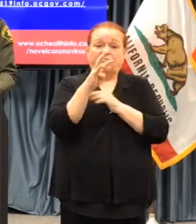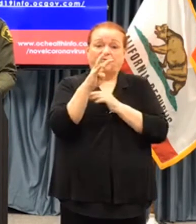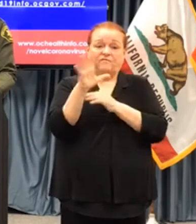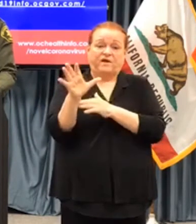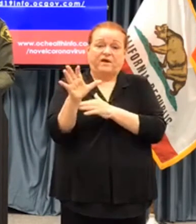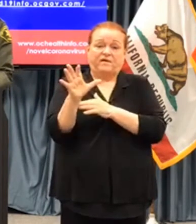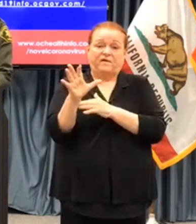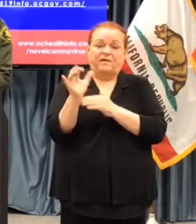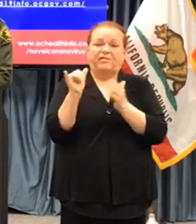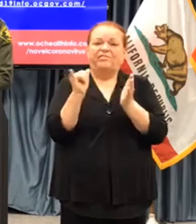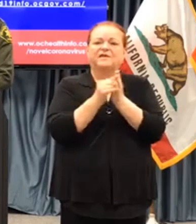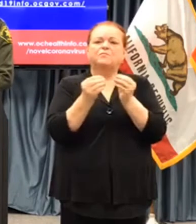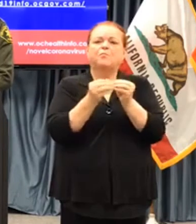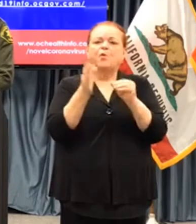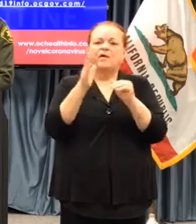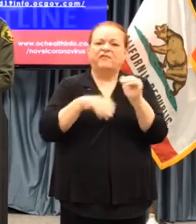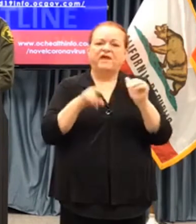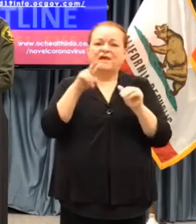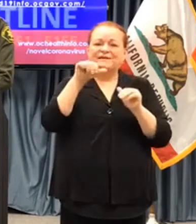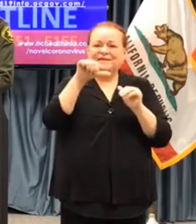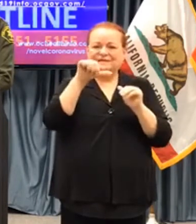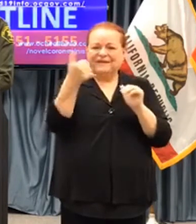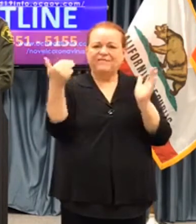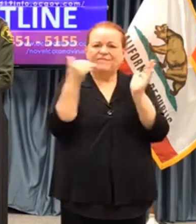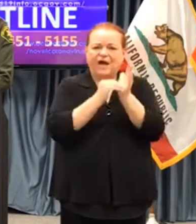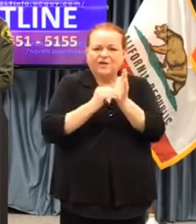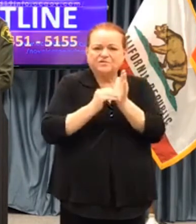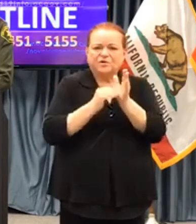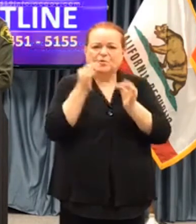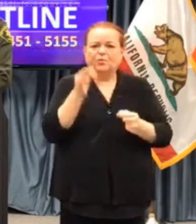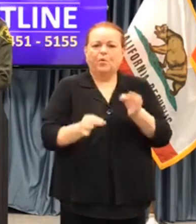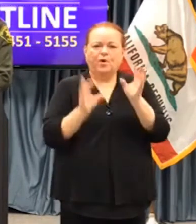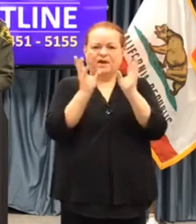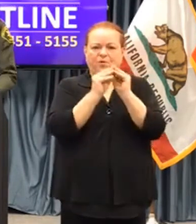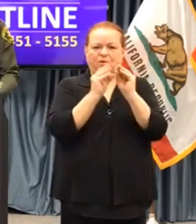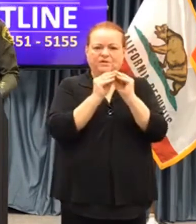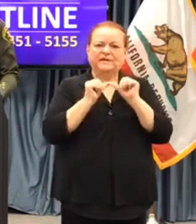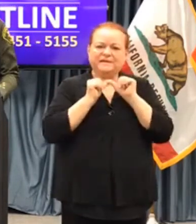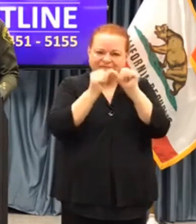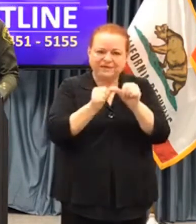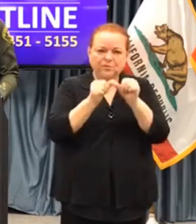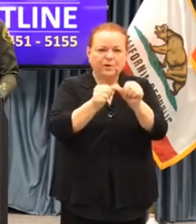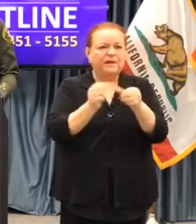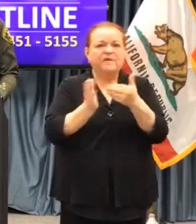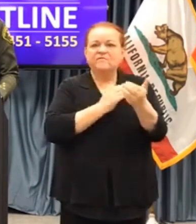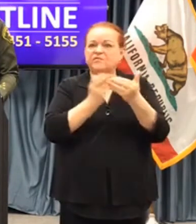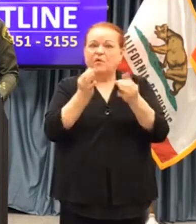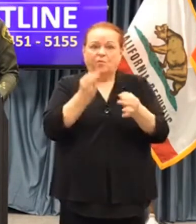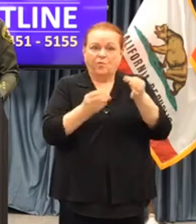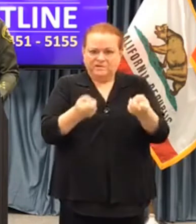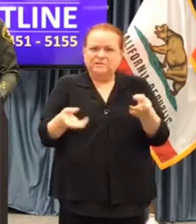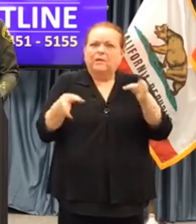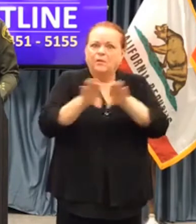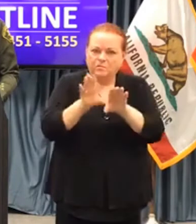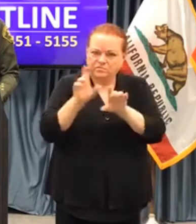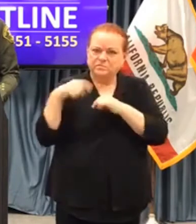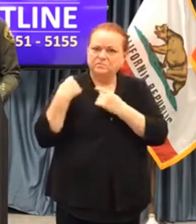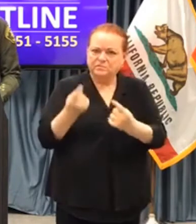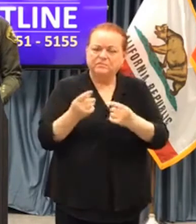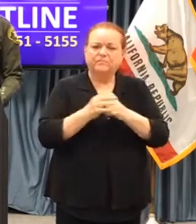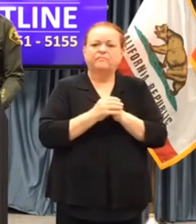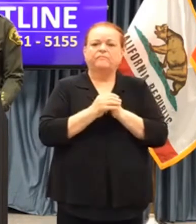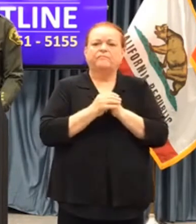10,245. That's more than 10,000 hearings that continue to occur even though the courts have been closed for some time. Last